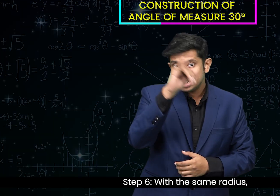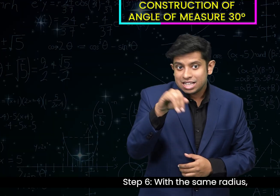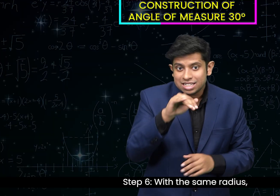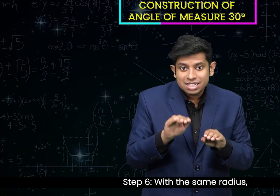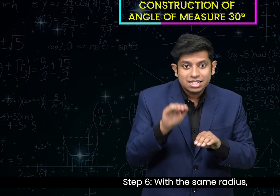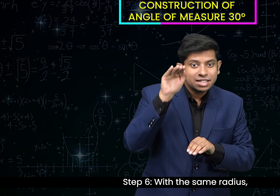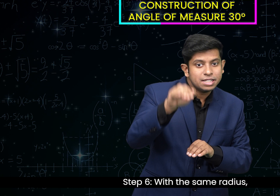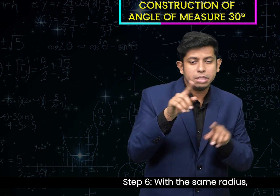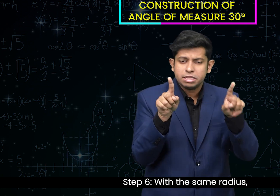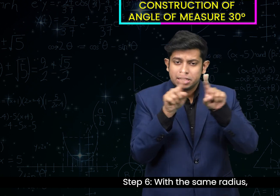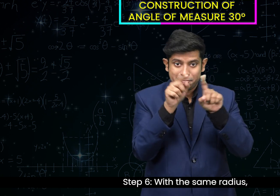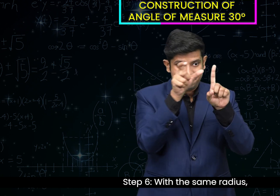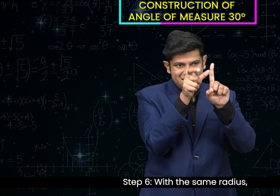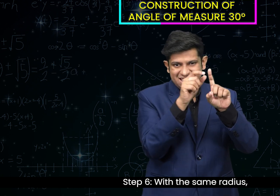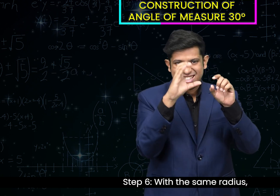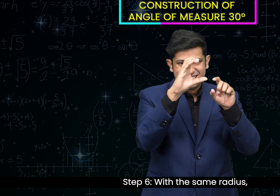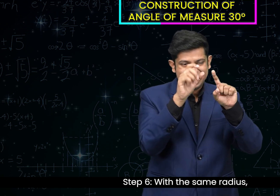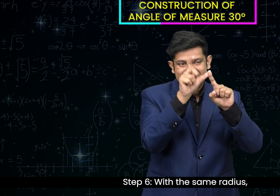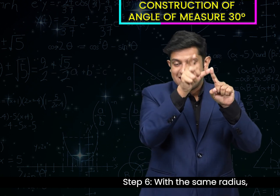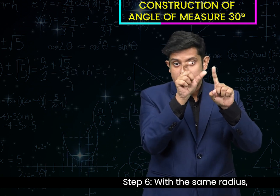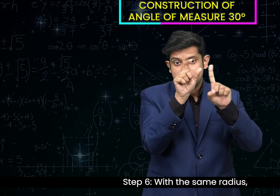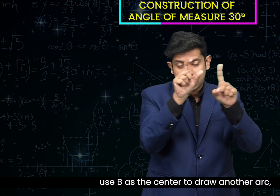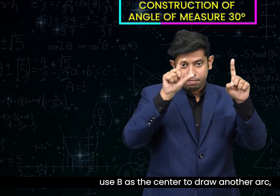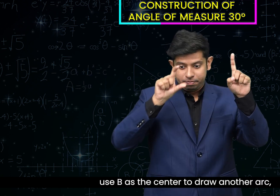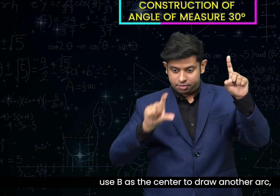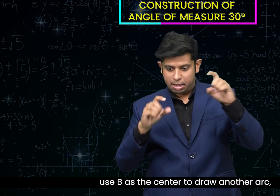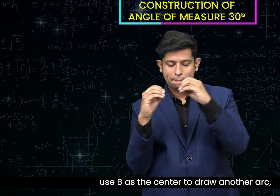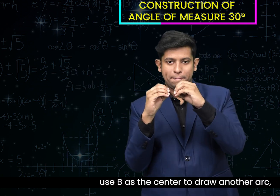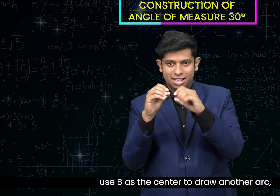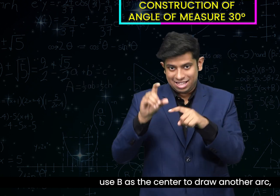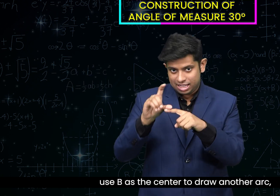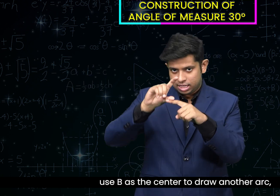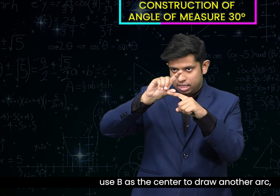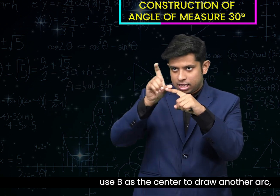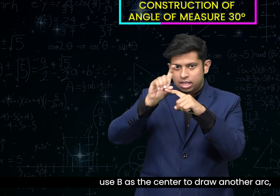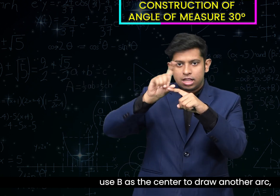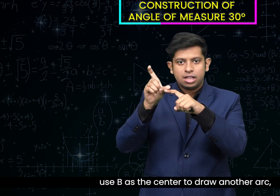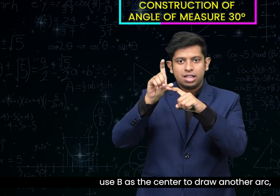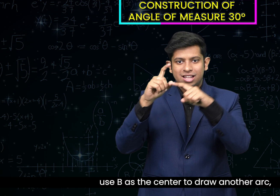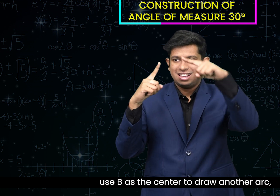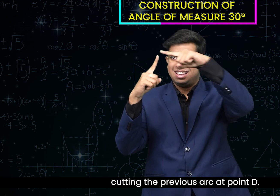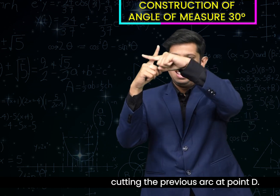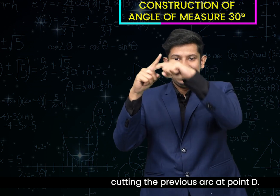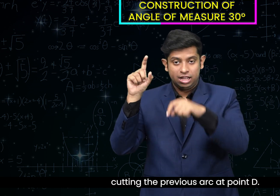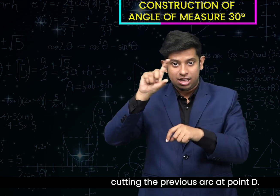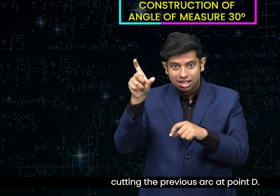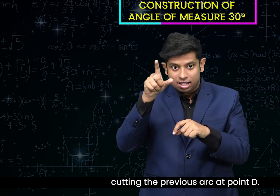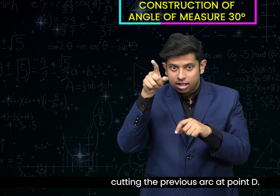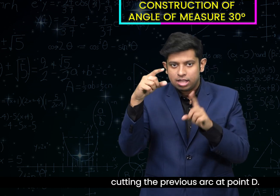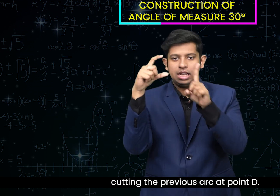Step 6. With the same radius, use B as the center to draw another arc cutting the previous arc at point